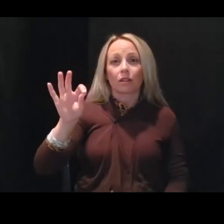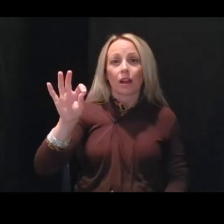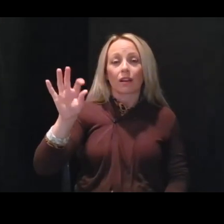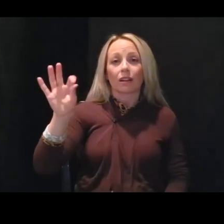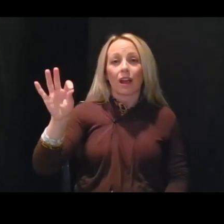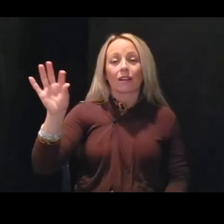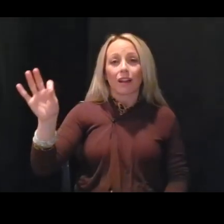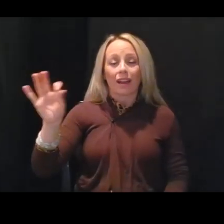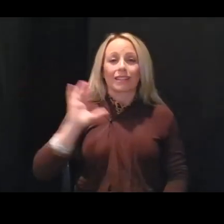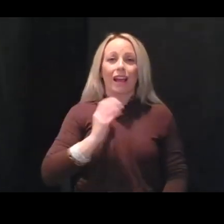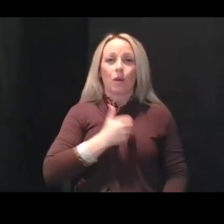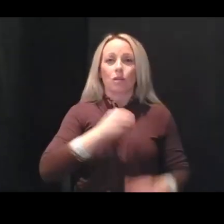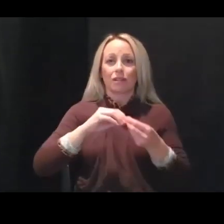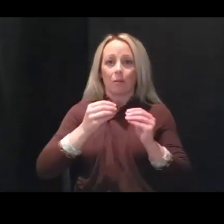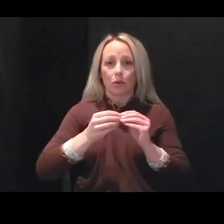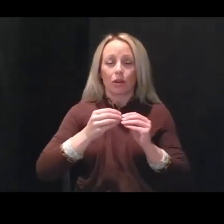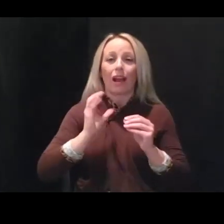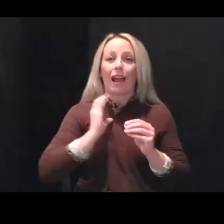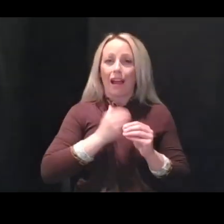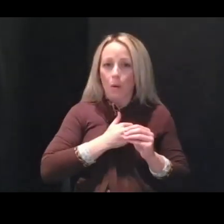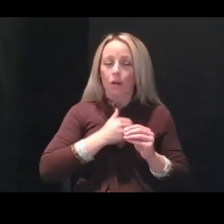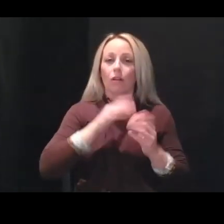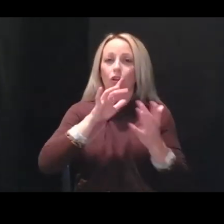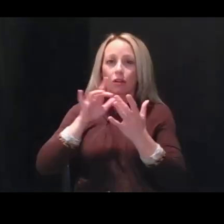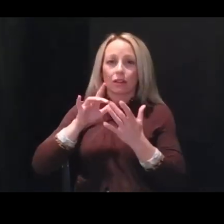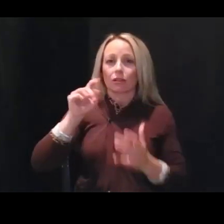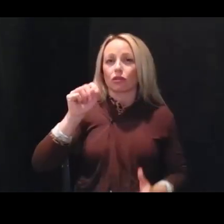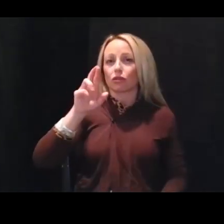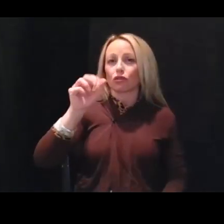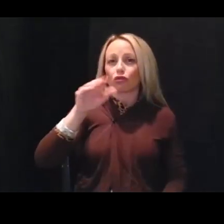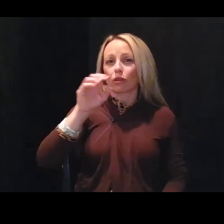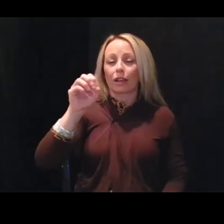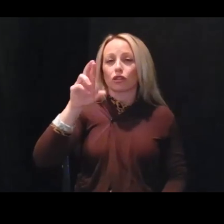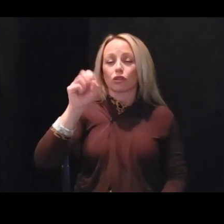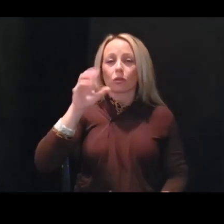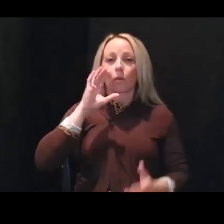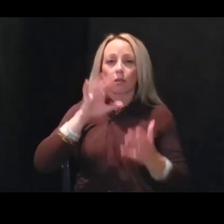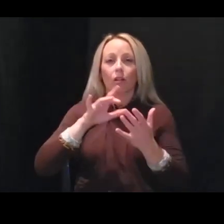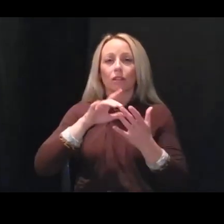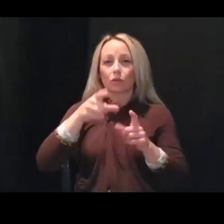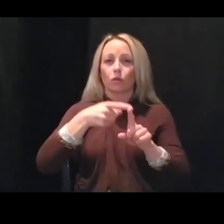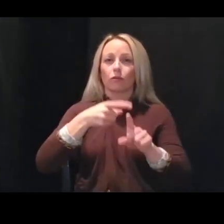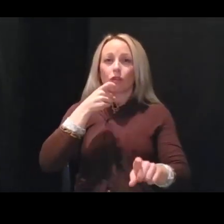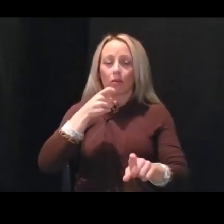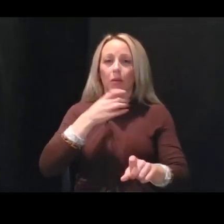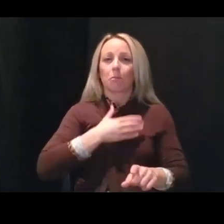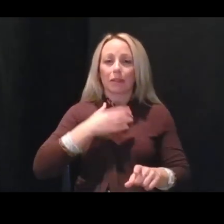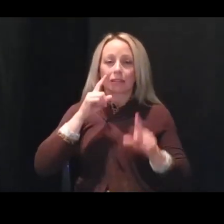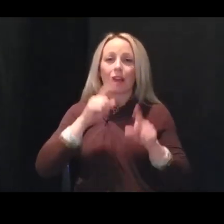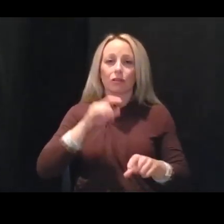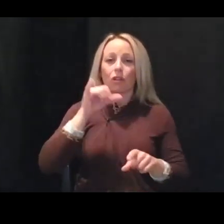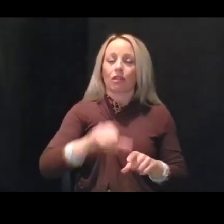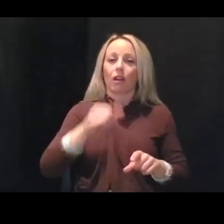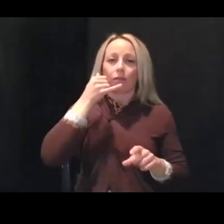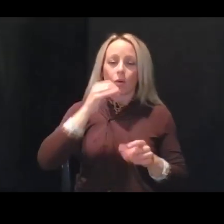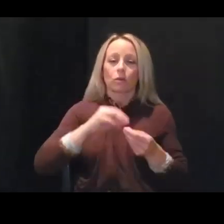312-777-1999. Even though it's a Chicago number, Rock Island County Health Department workers are calling you. Please pick up. We also